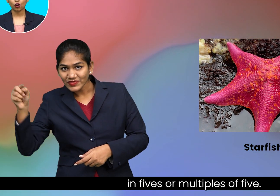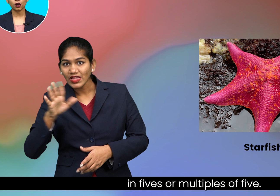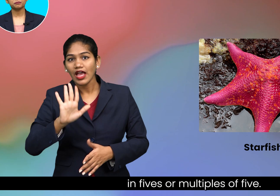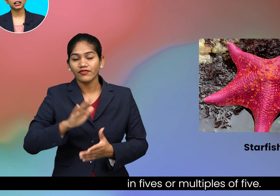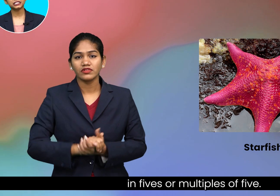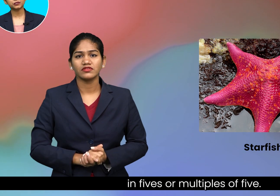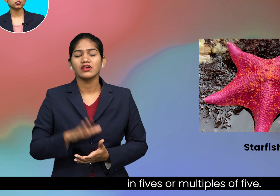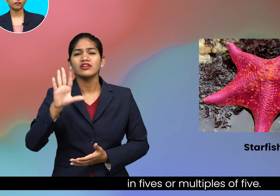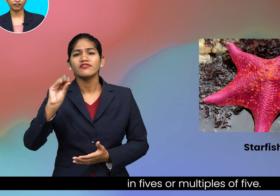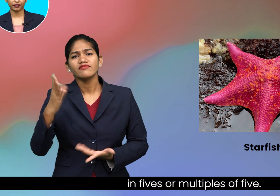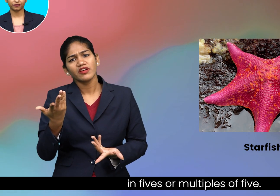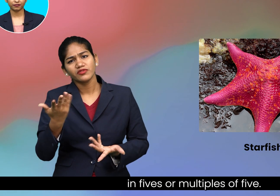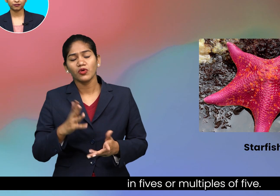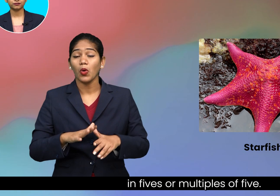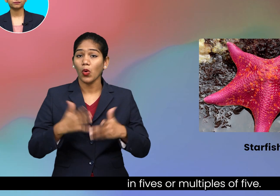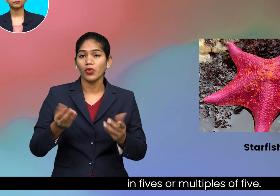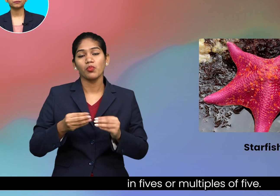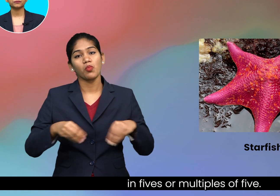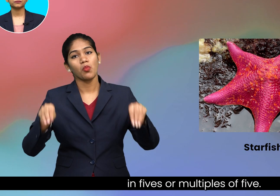or multiples of five.